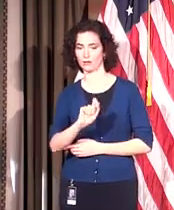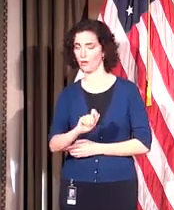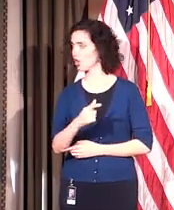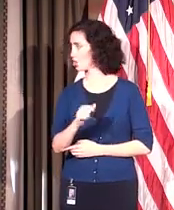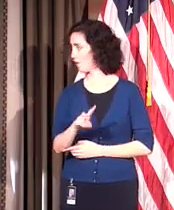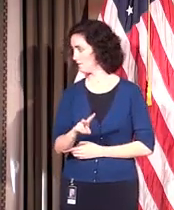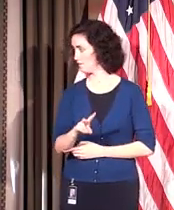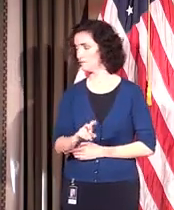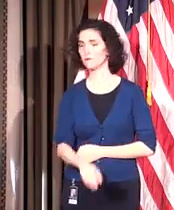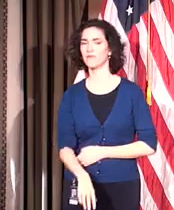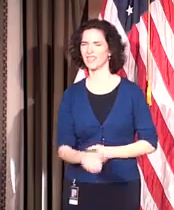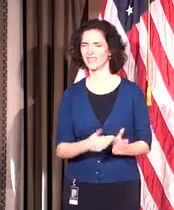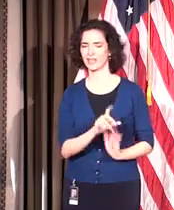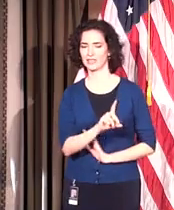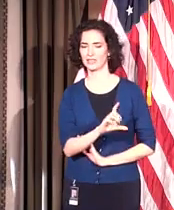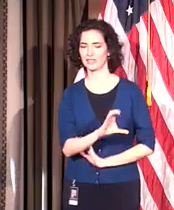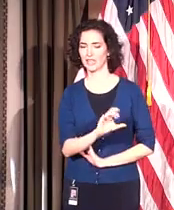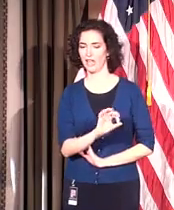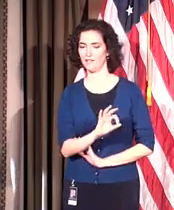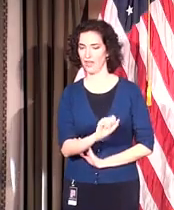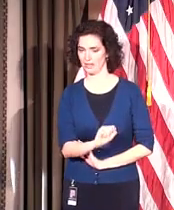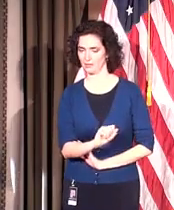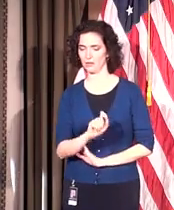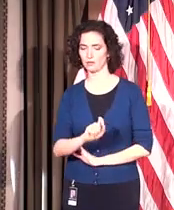Now, moving to COVID,